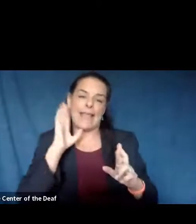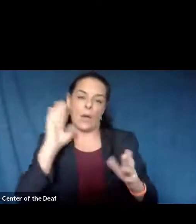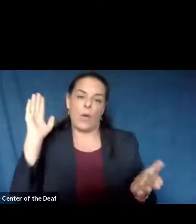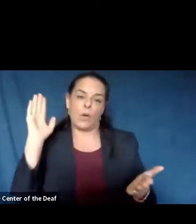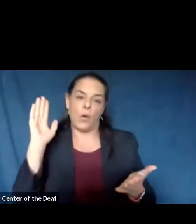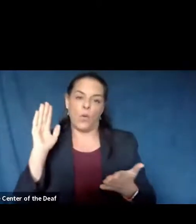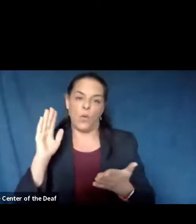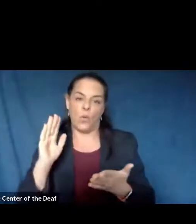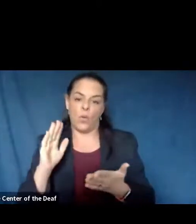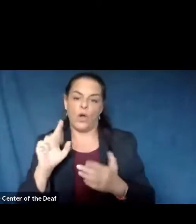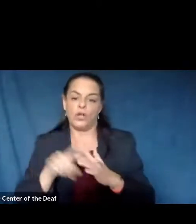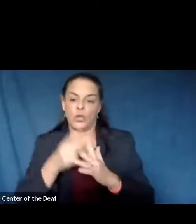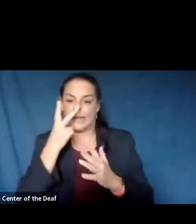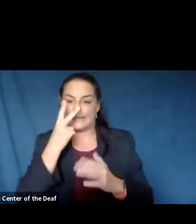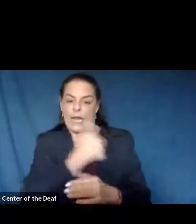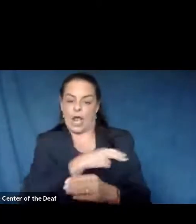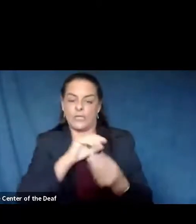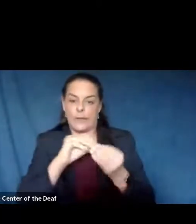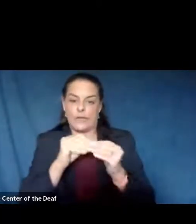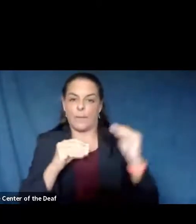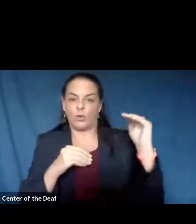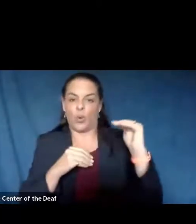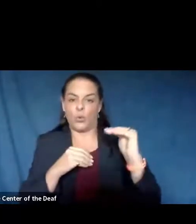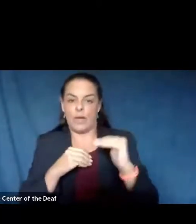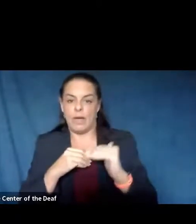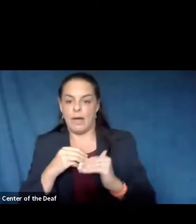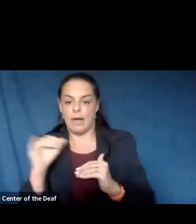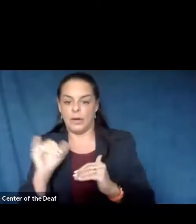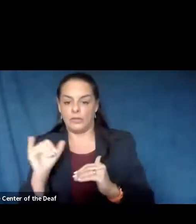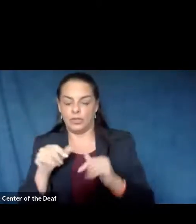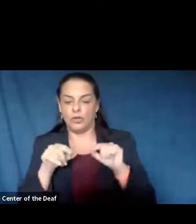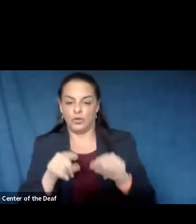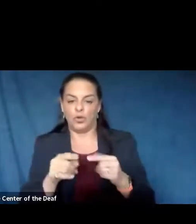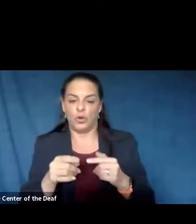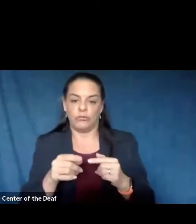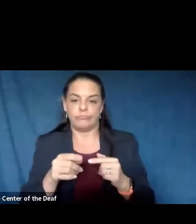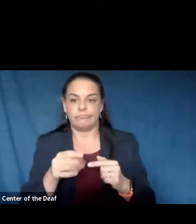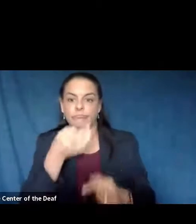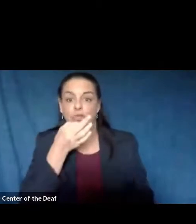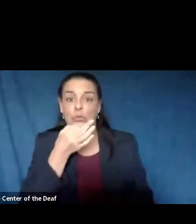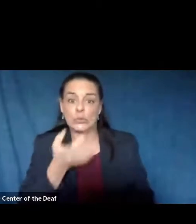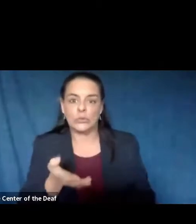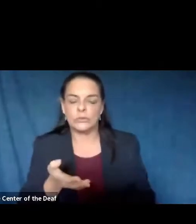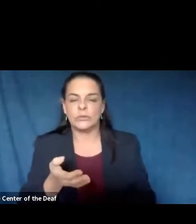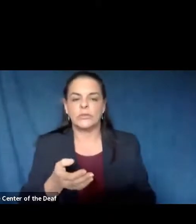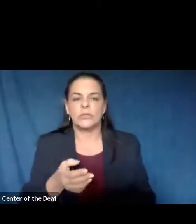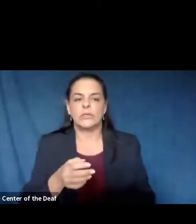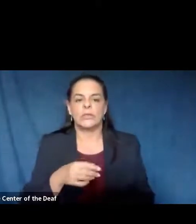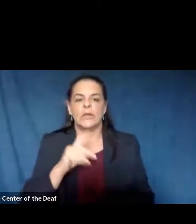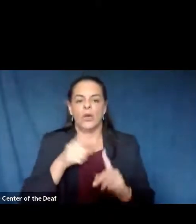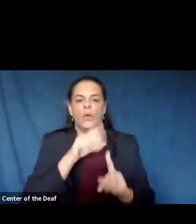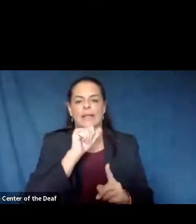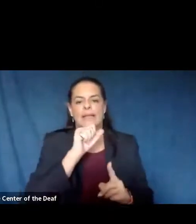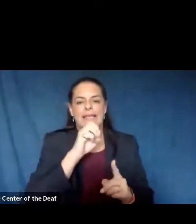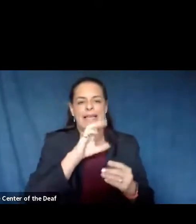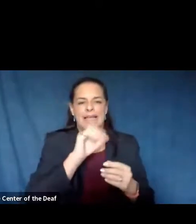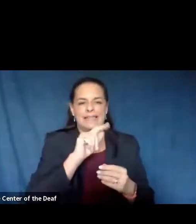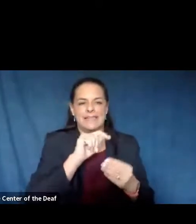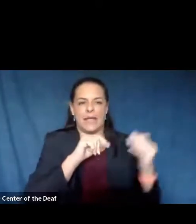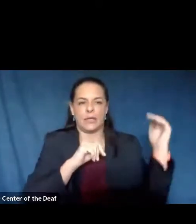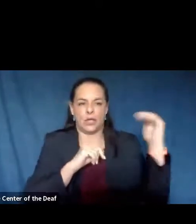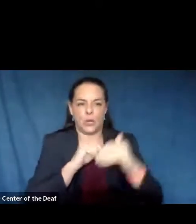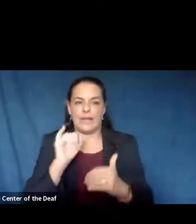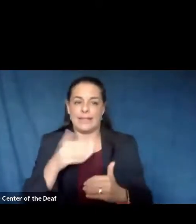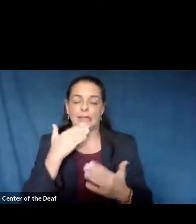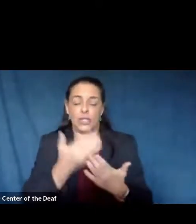down and we'll start seeing hospitalizations go back down and over the near future as our case counts go down, which is a really